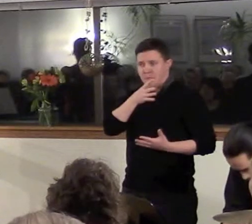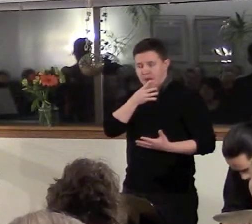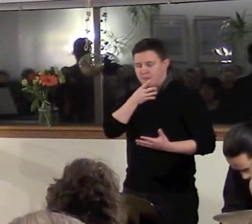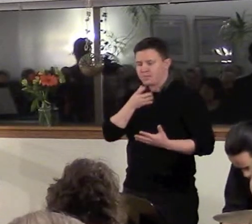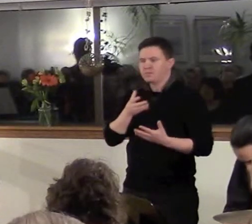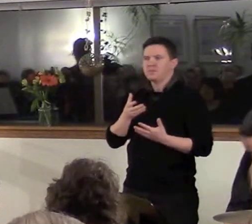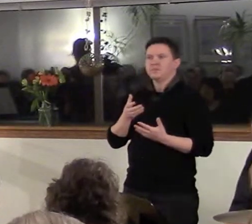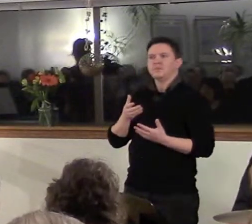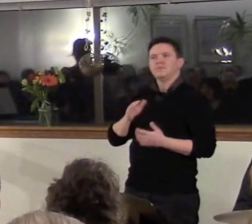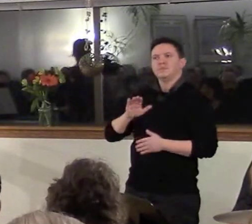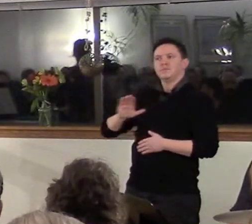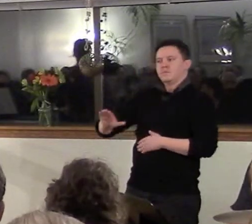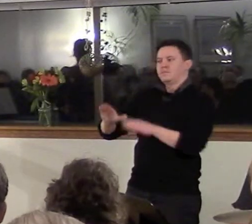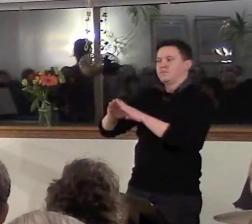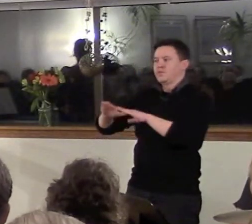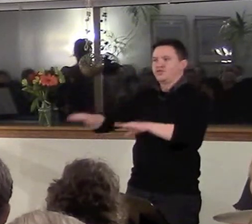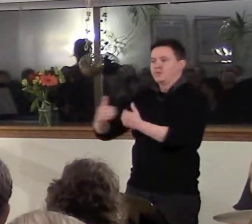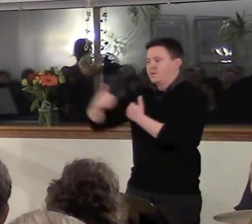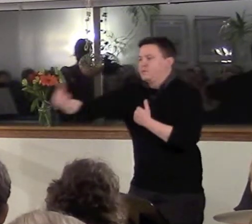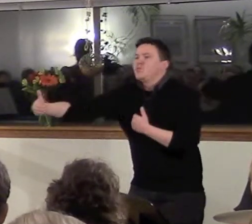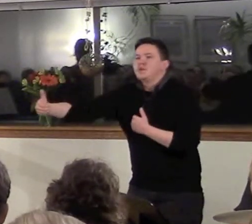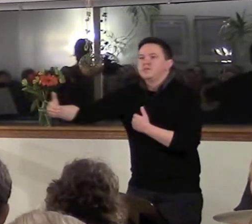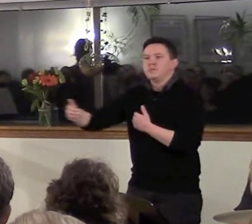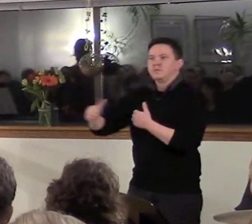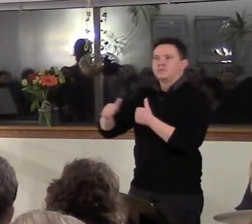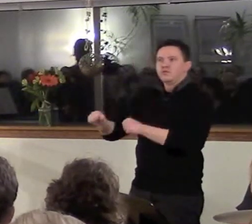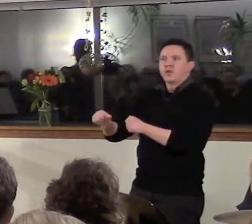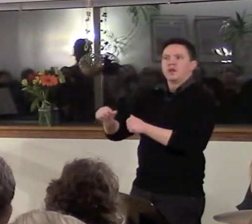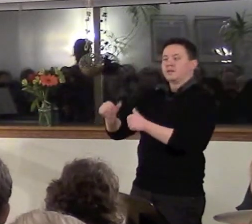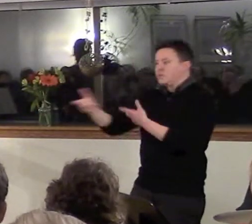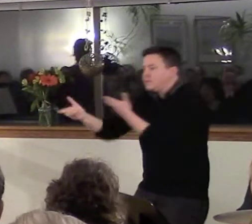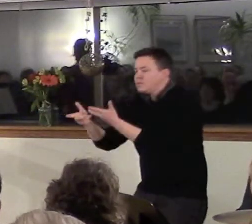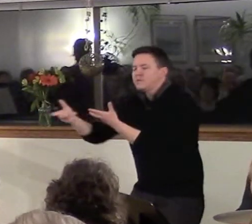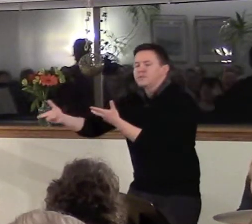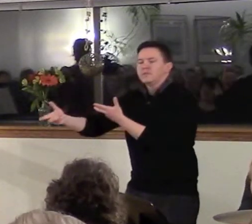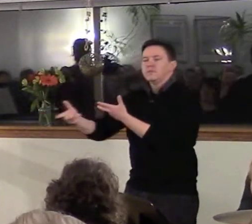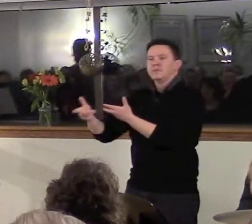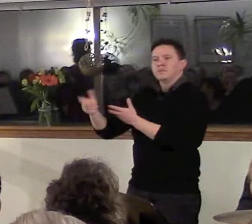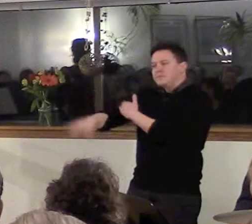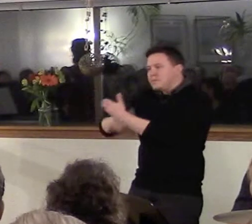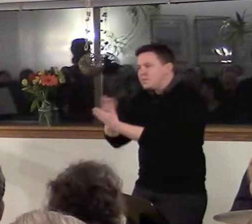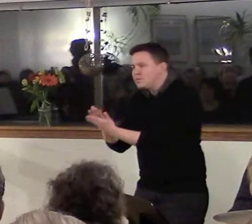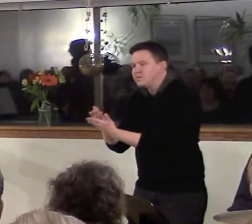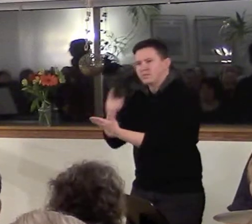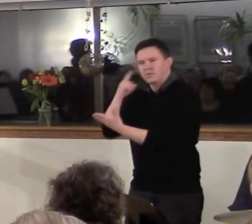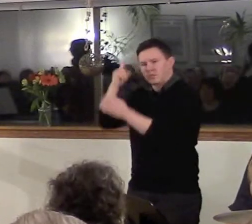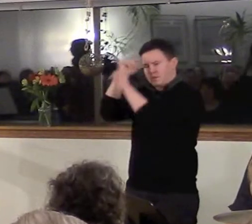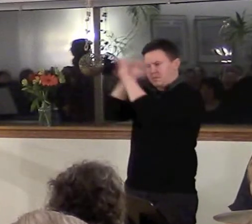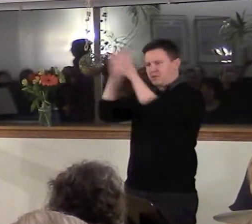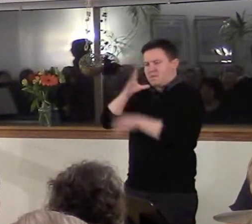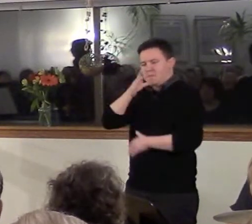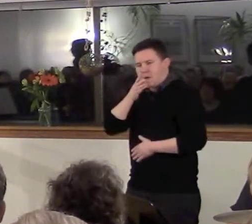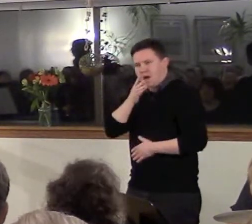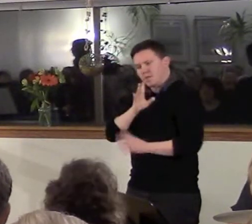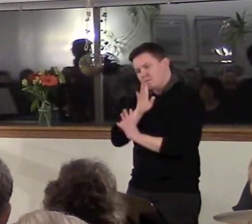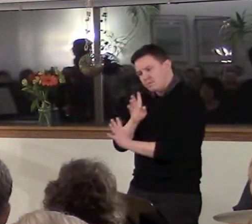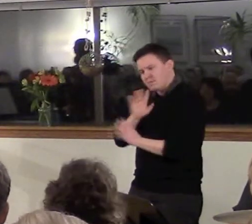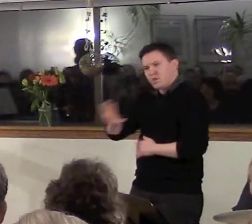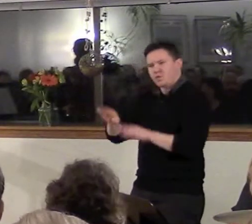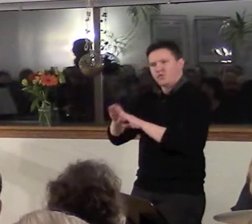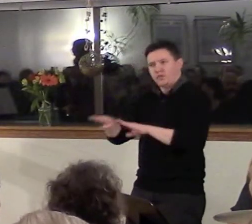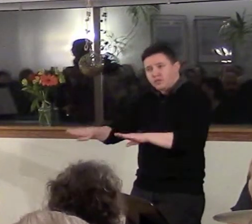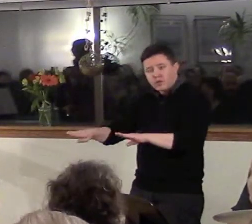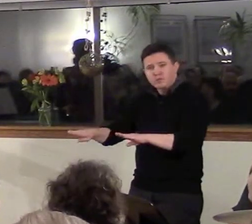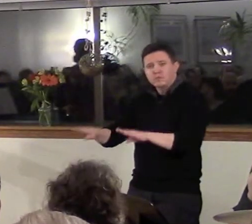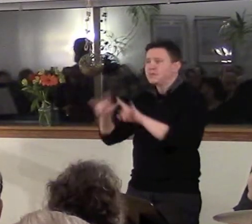trying to get to her children, singing this song to them, and then I think of each of us who is